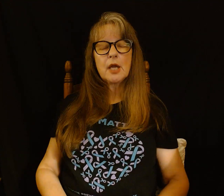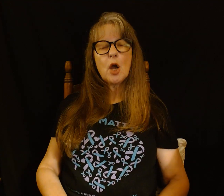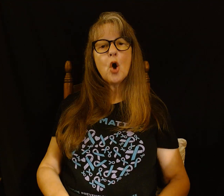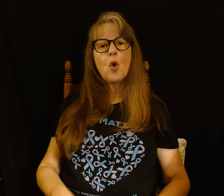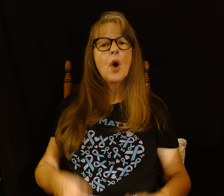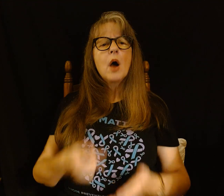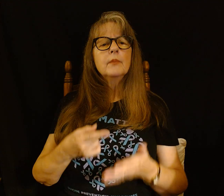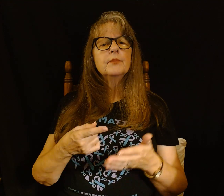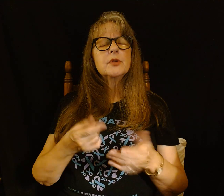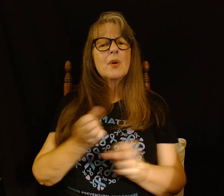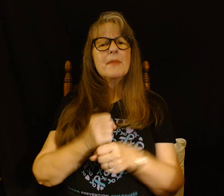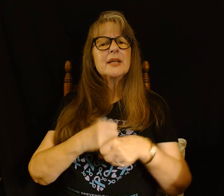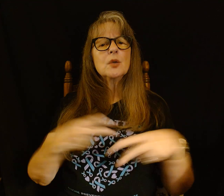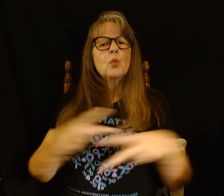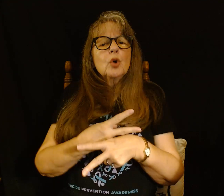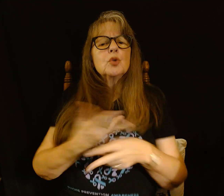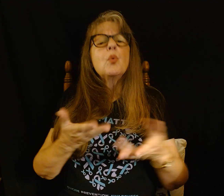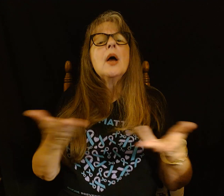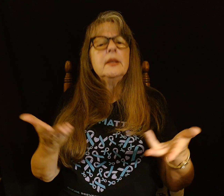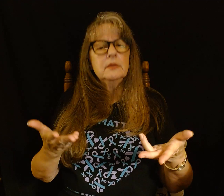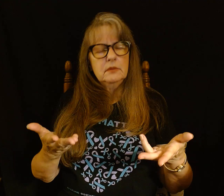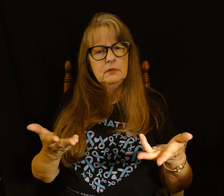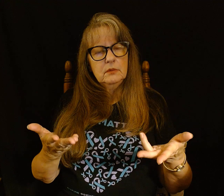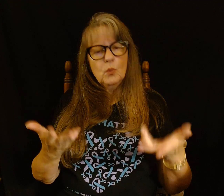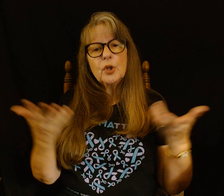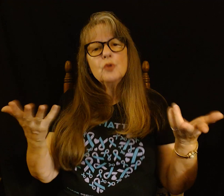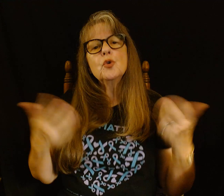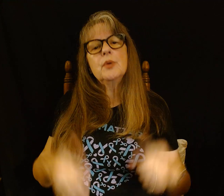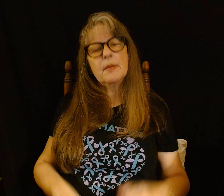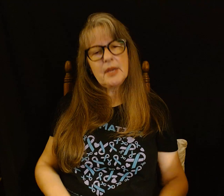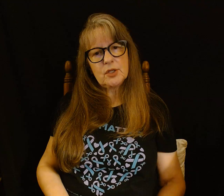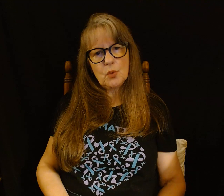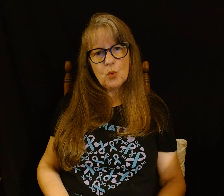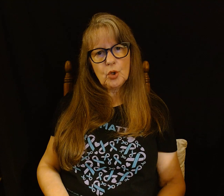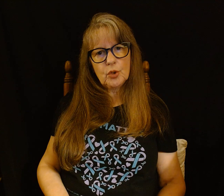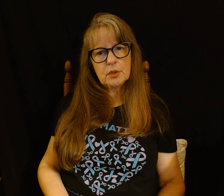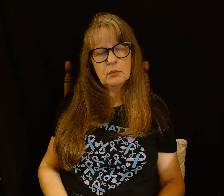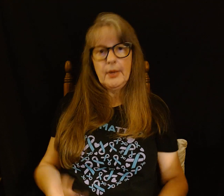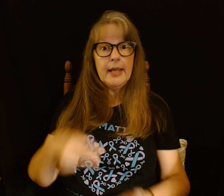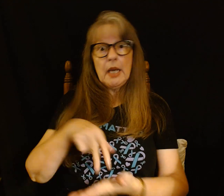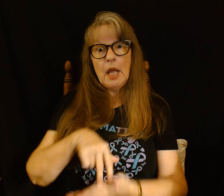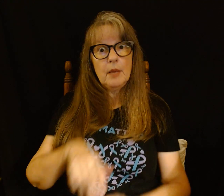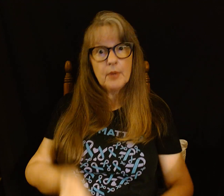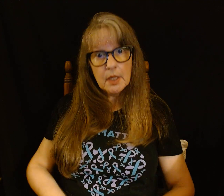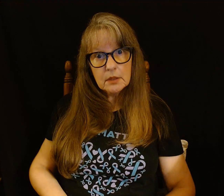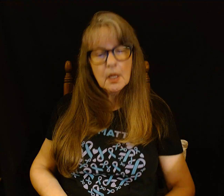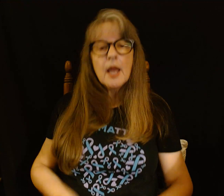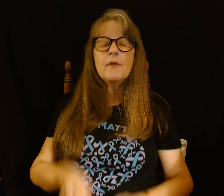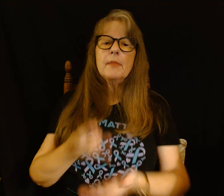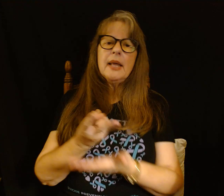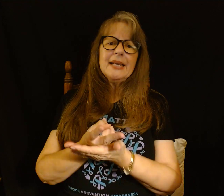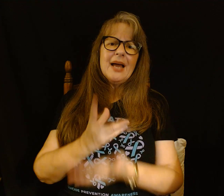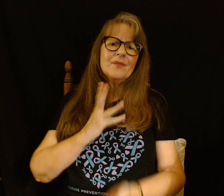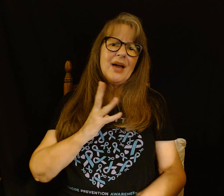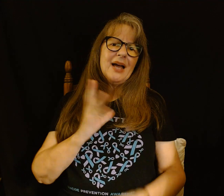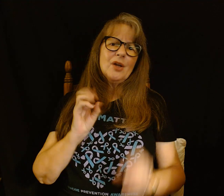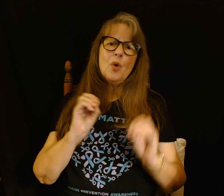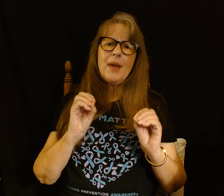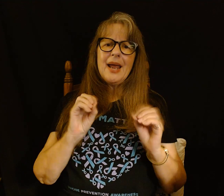oh, so it makes it worse what? What are you doing that makes it worse? When I get up, right? If I'm laying down, fine, no pain. I